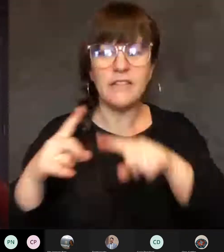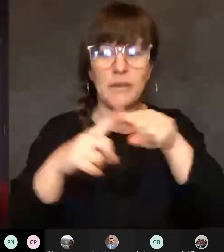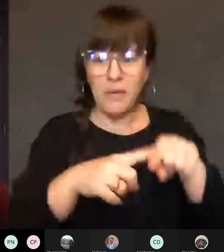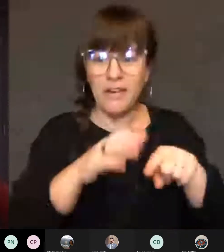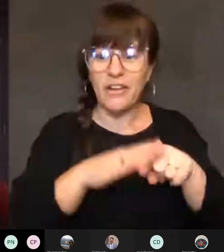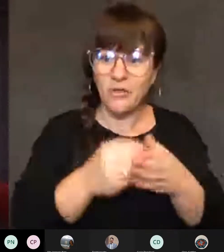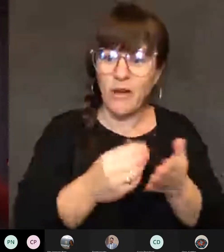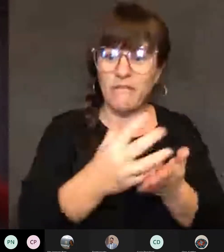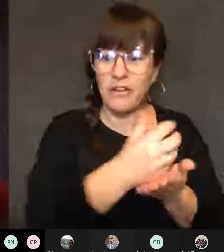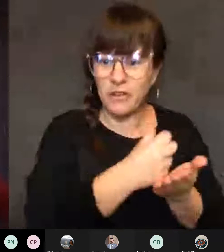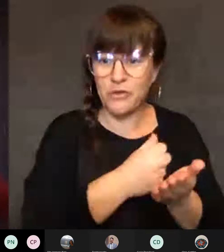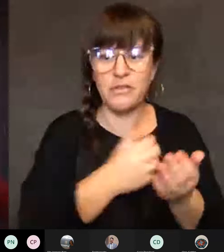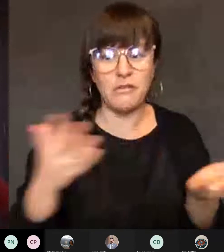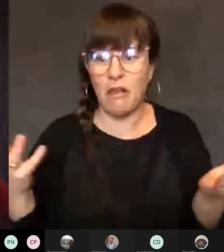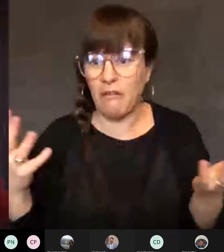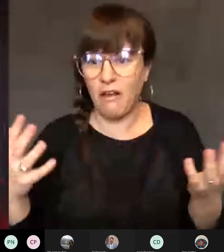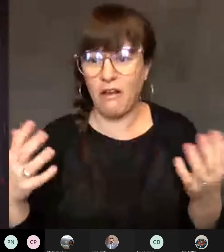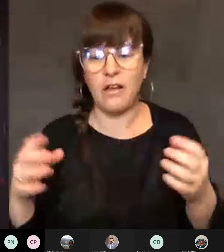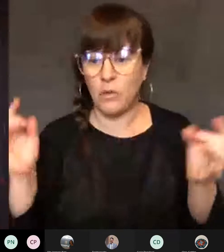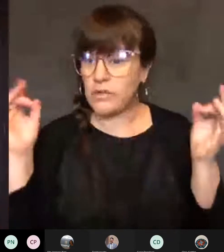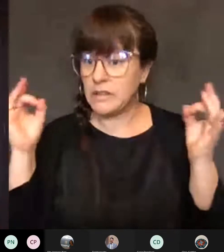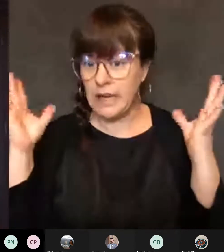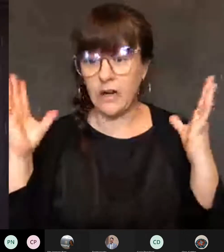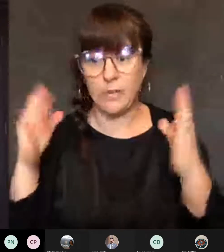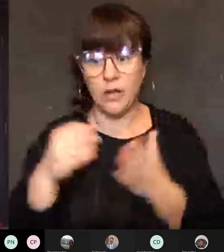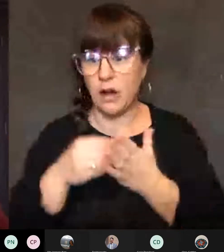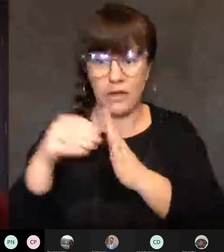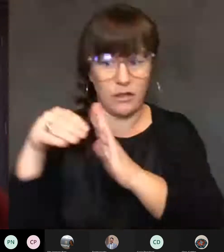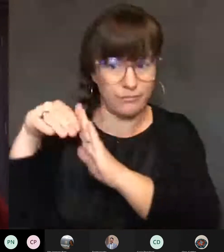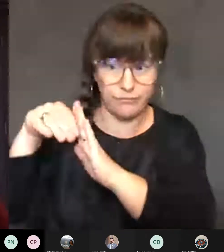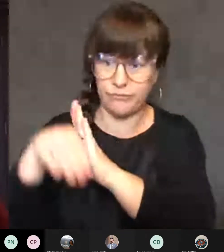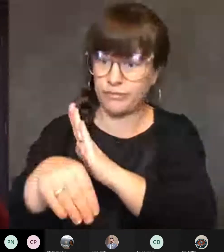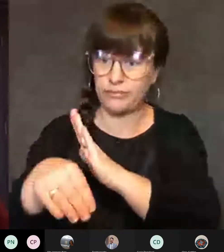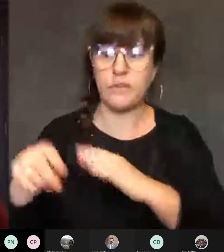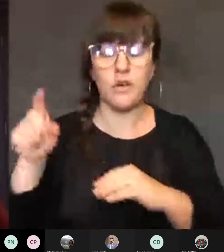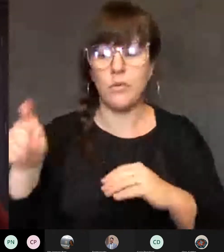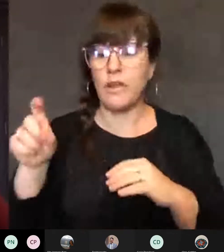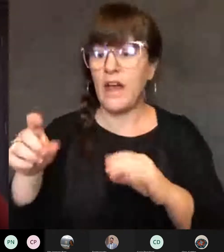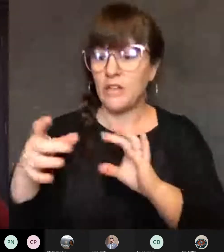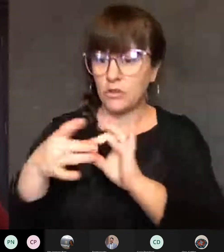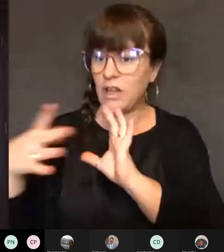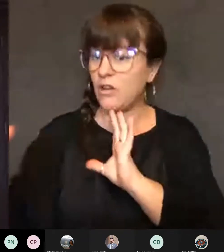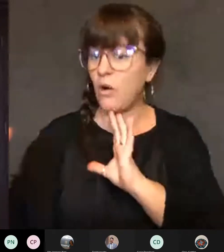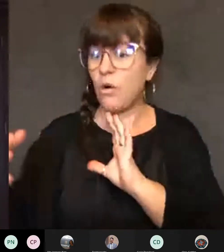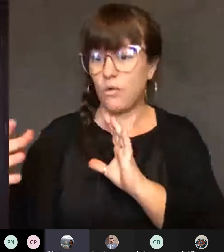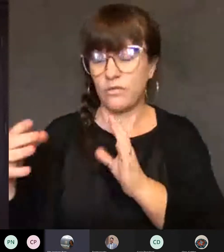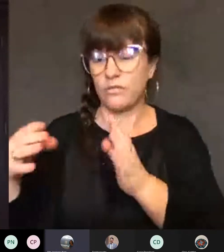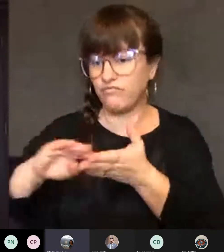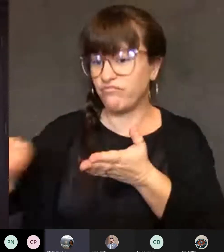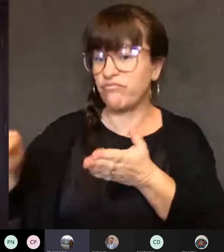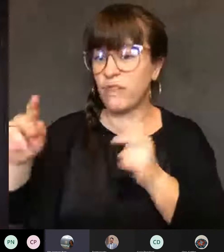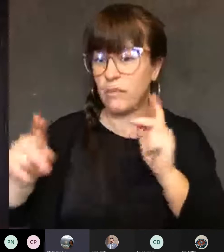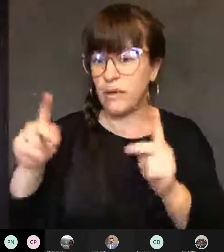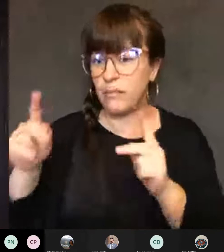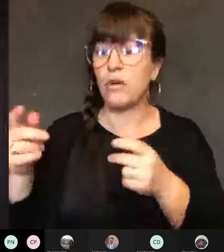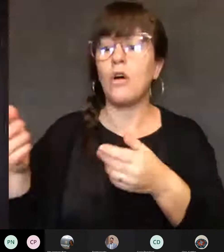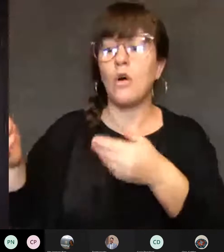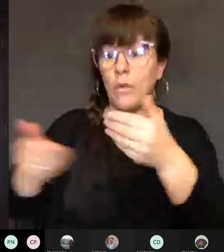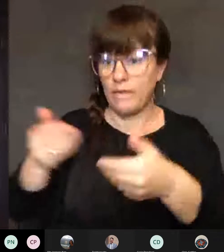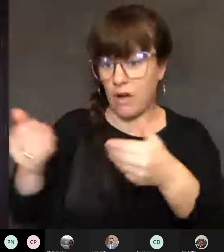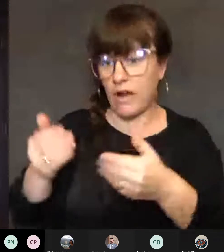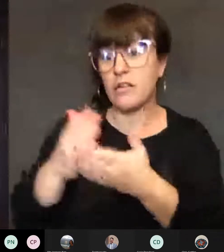college. And so, it was pretty terrible. We had to let people go at that time and brought many of them back, but not all of